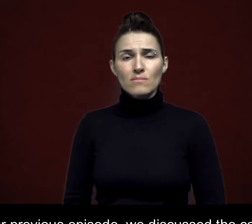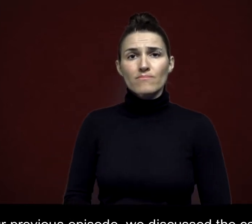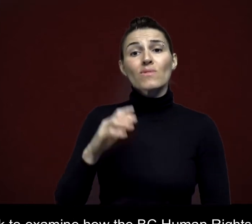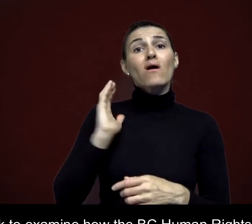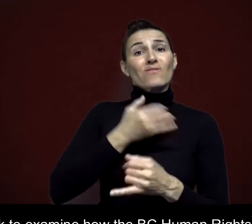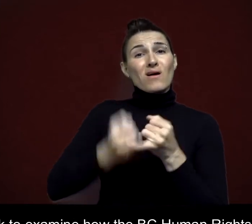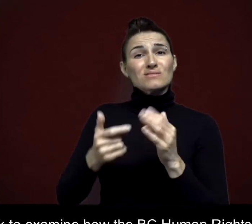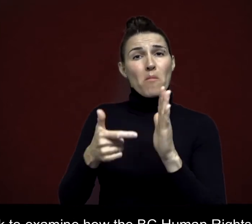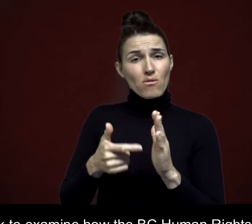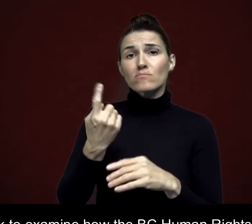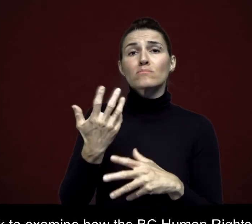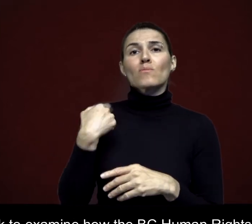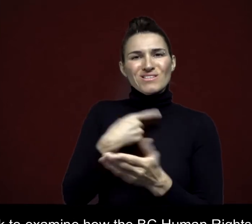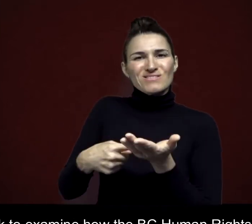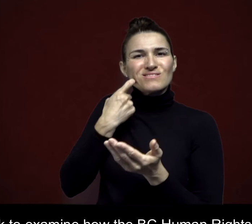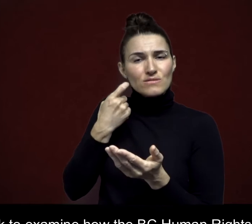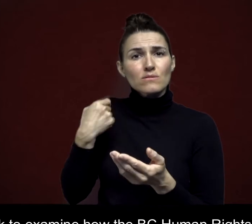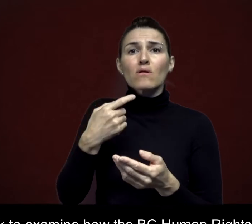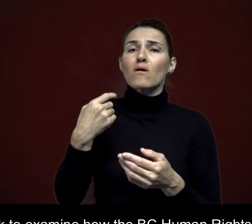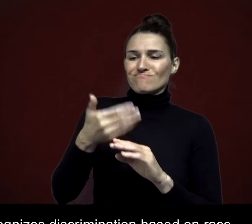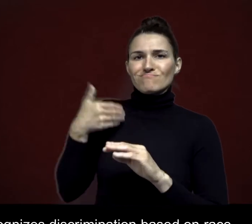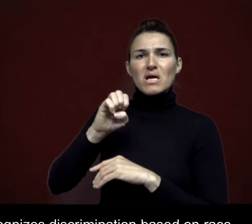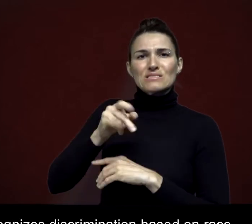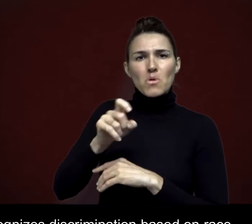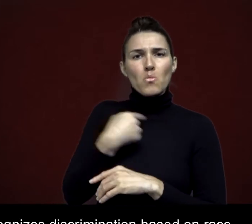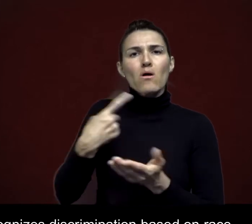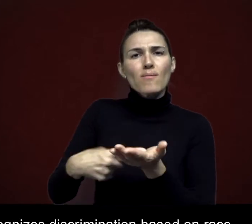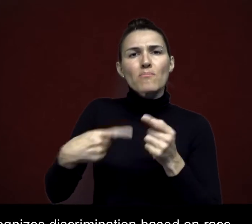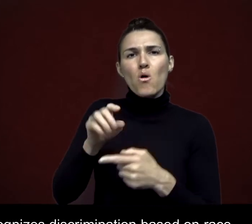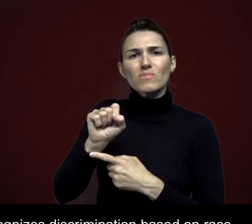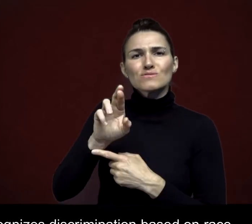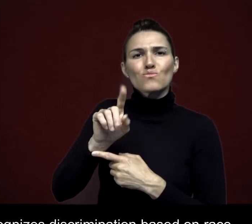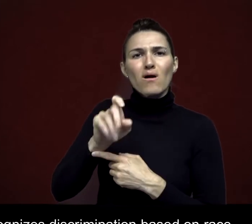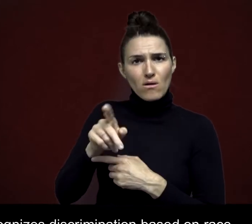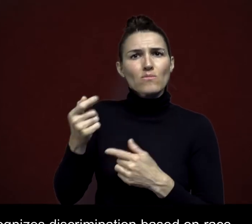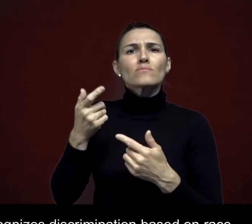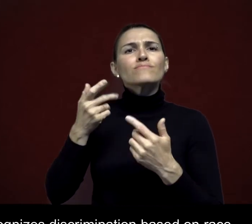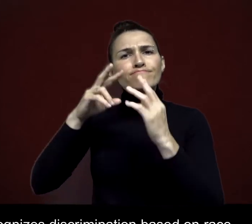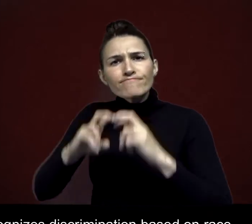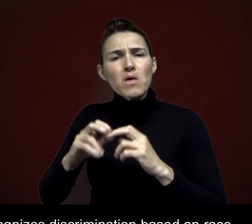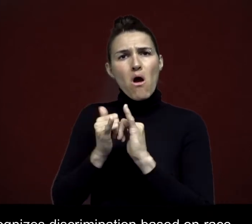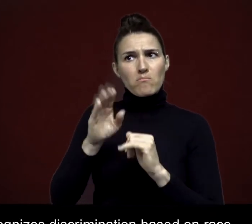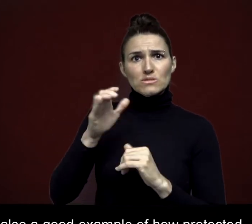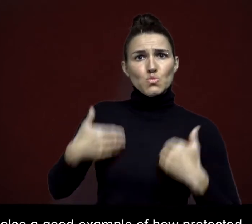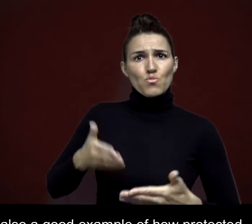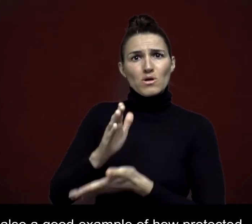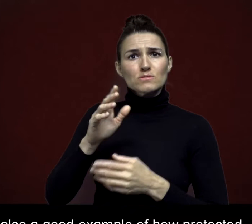case of Ms. Raddick to examine how the BC Human Rights Tribunal recognizes discrimination based on race. This case